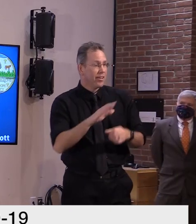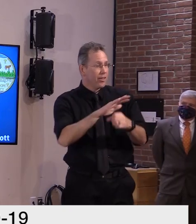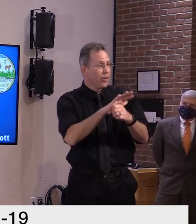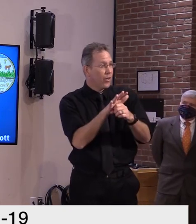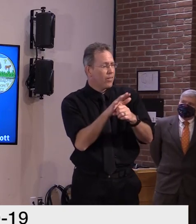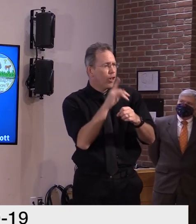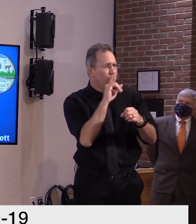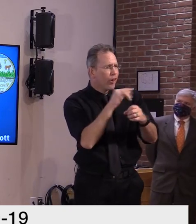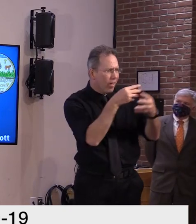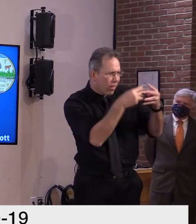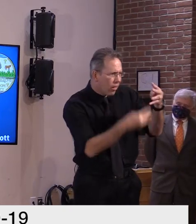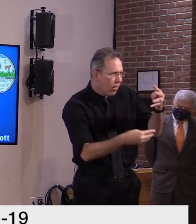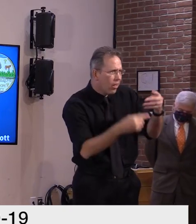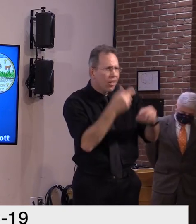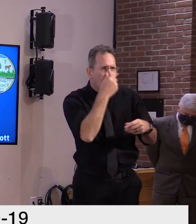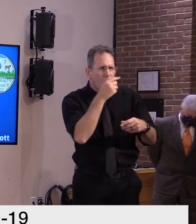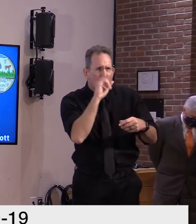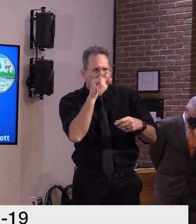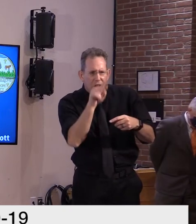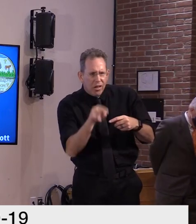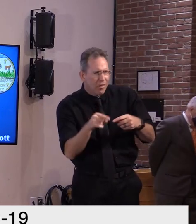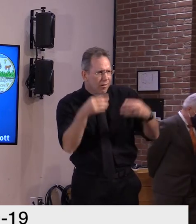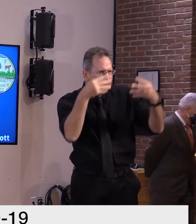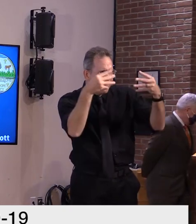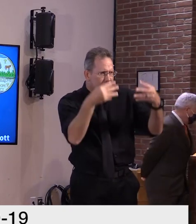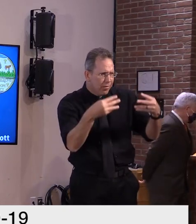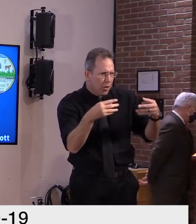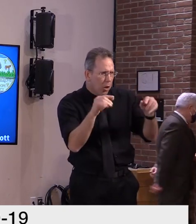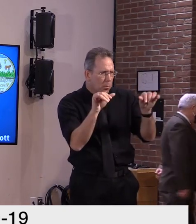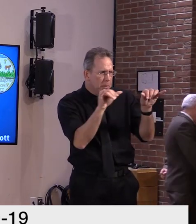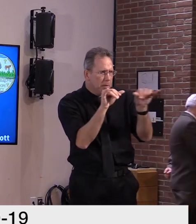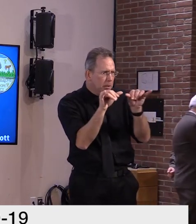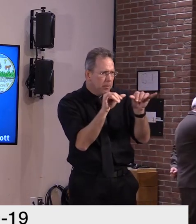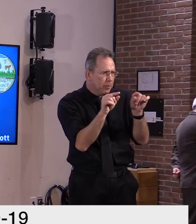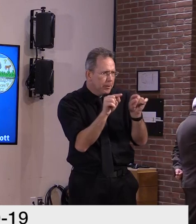of overlap with a whole bunch of winter illnesses.